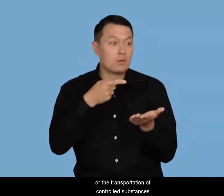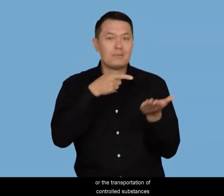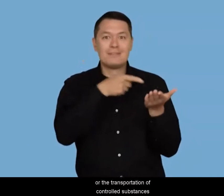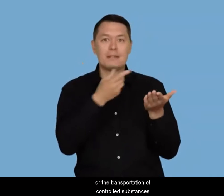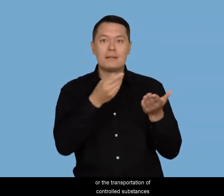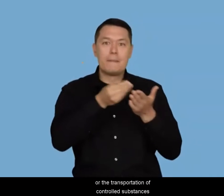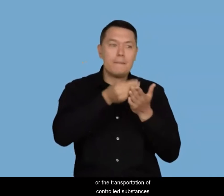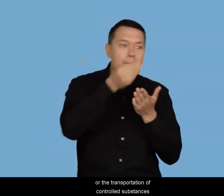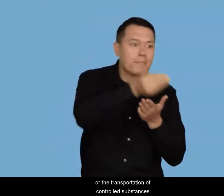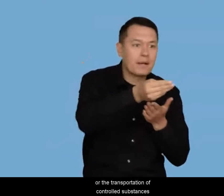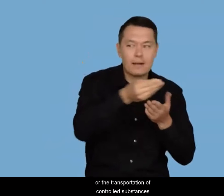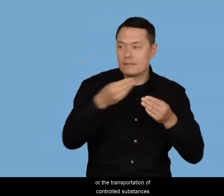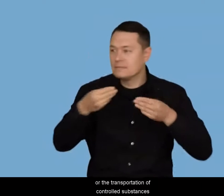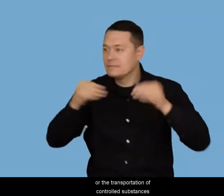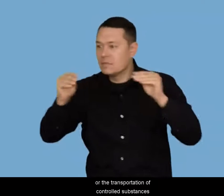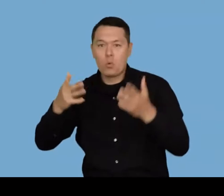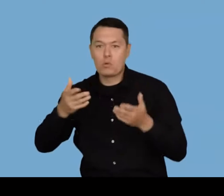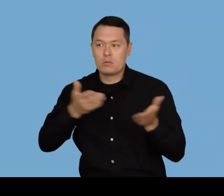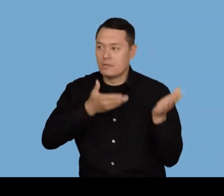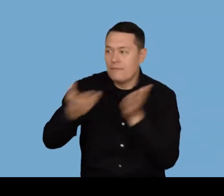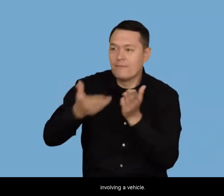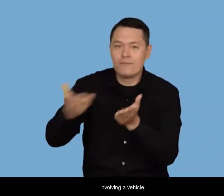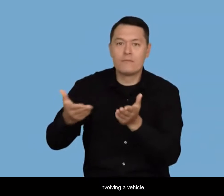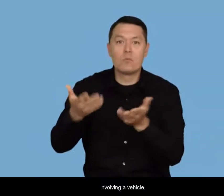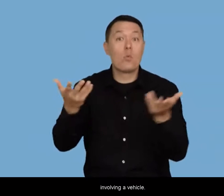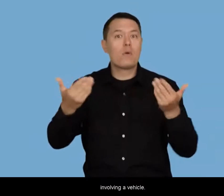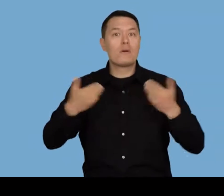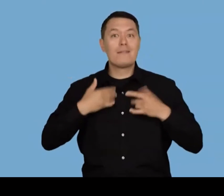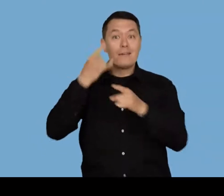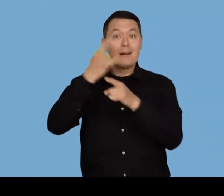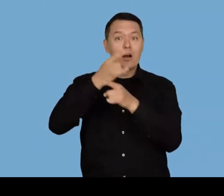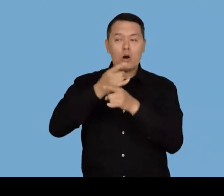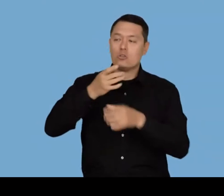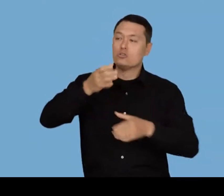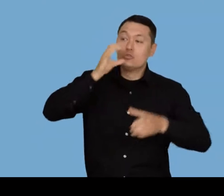transportation of controlled substances involving a vehicle.